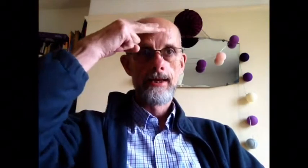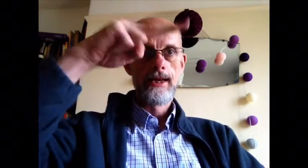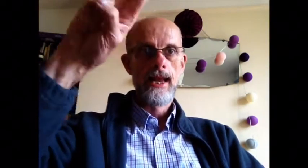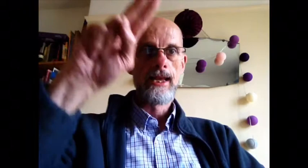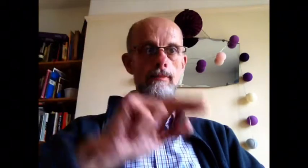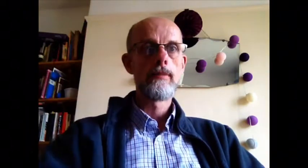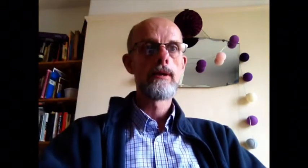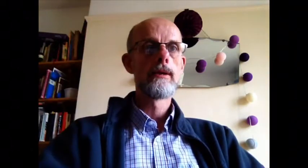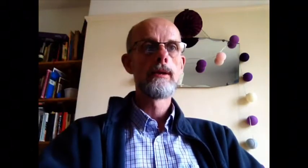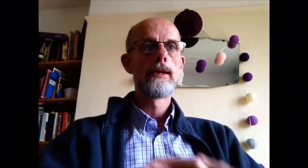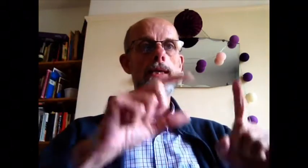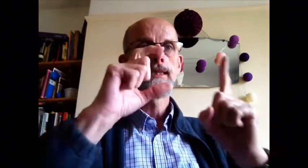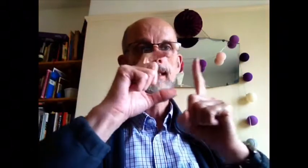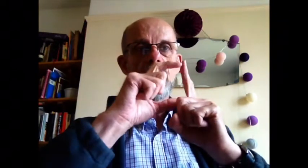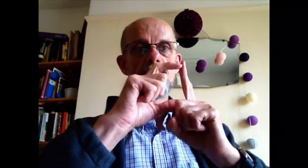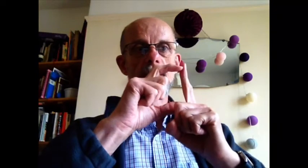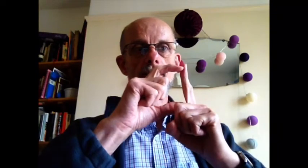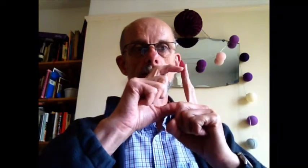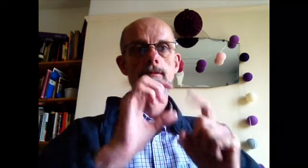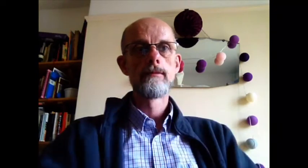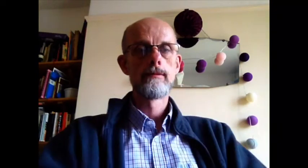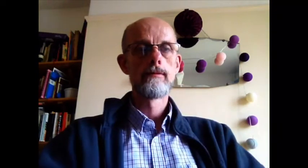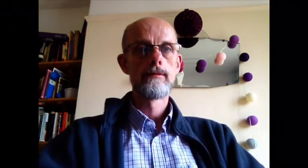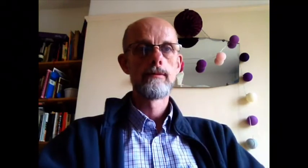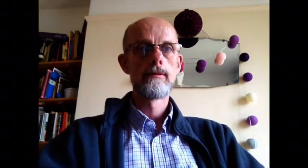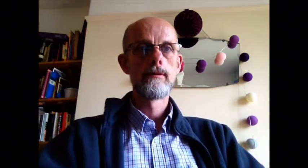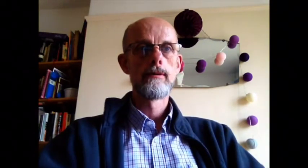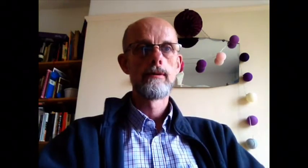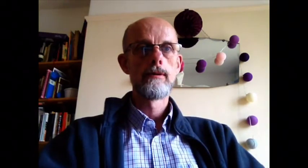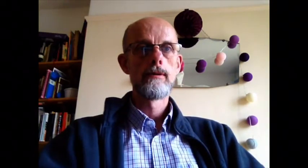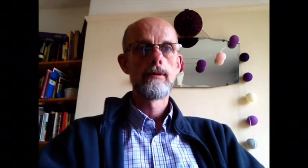my name is David.